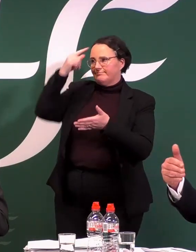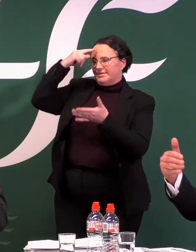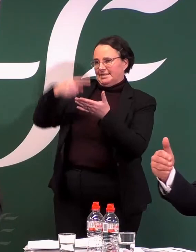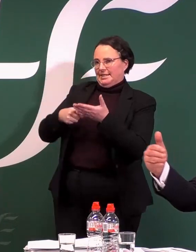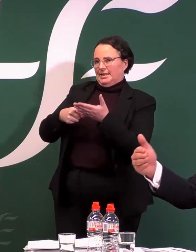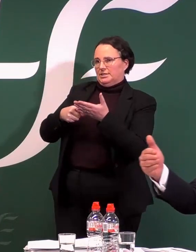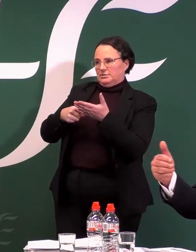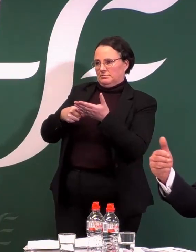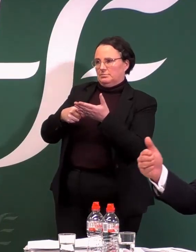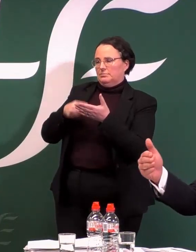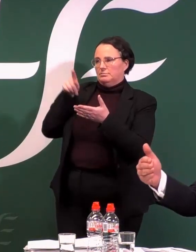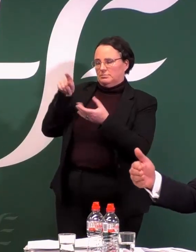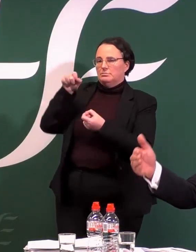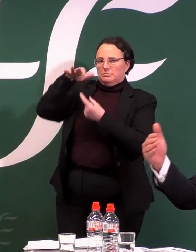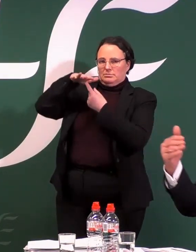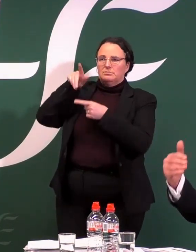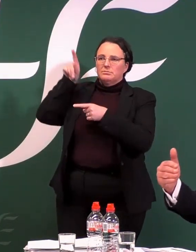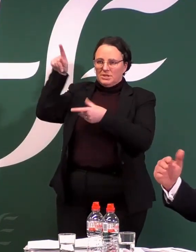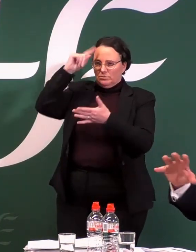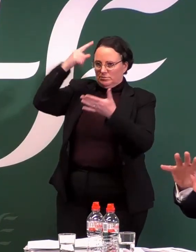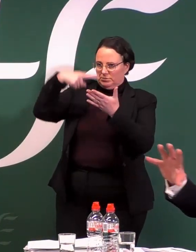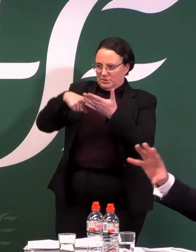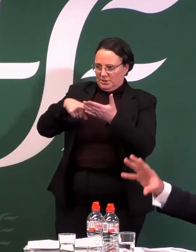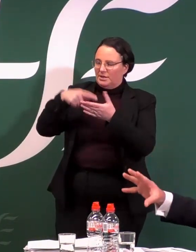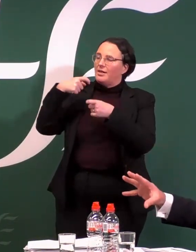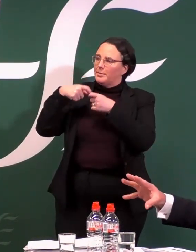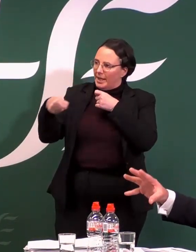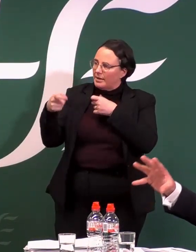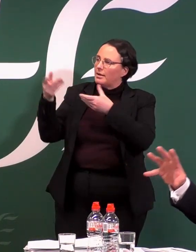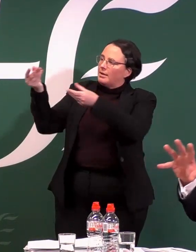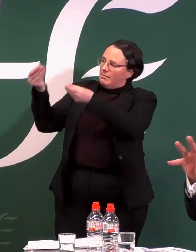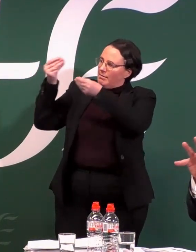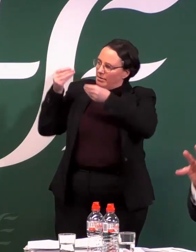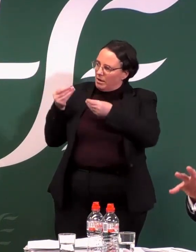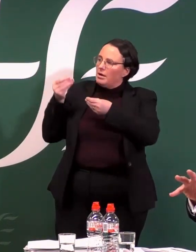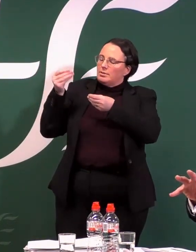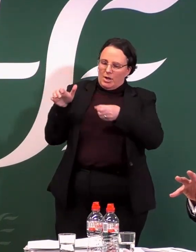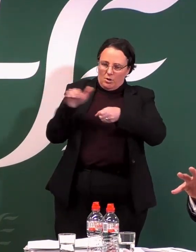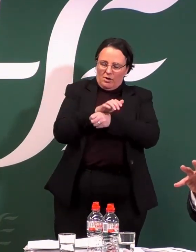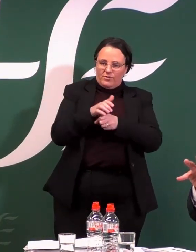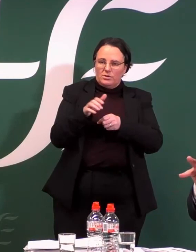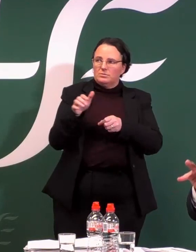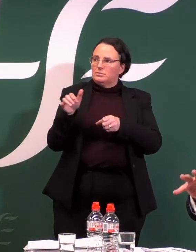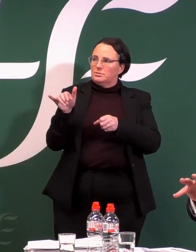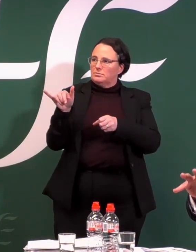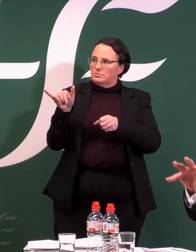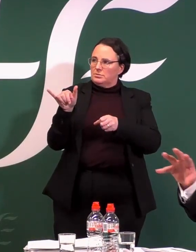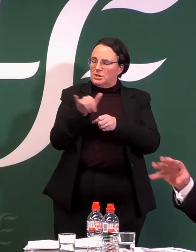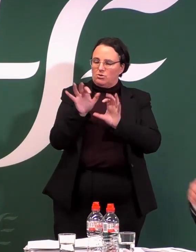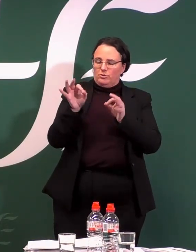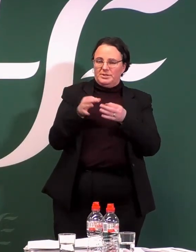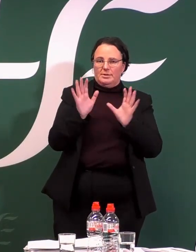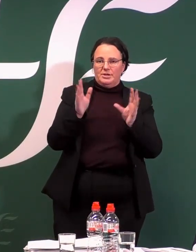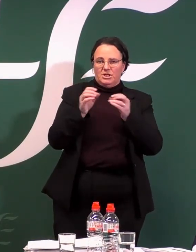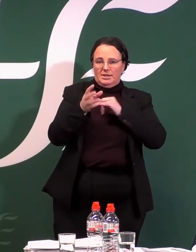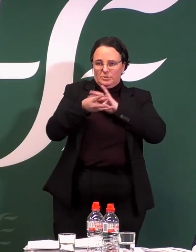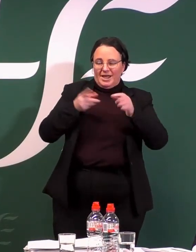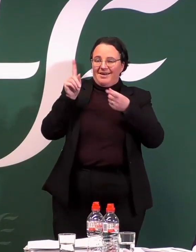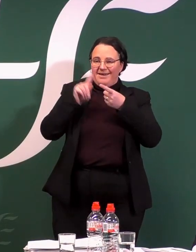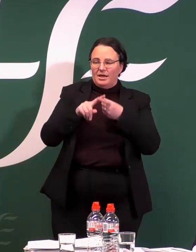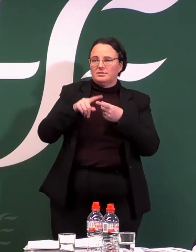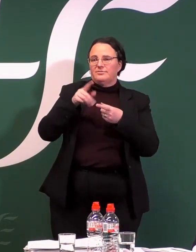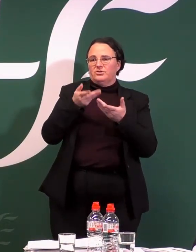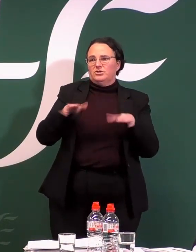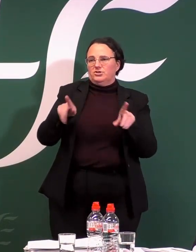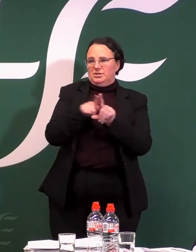priority, where they see the relative priority of that, and then we'll take that and we'll put an operational plan that covers both the groups that they flagged last week for us and the paediatrics so that